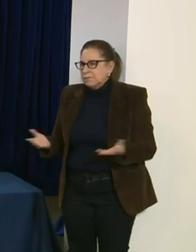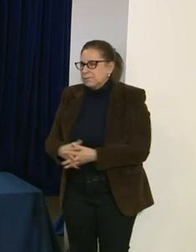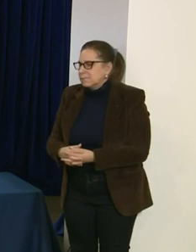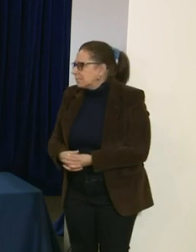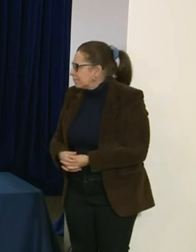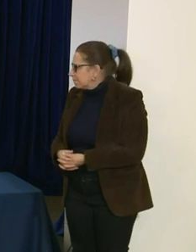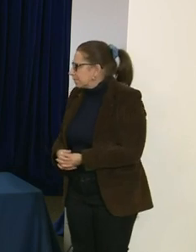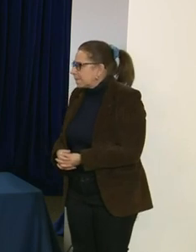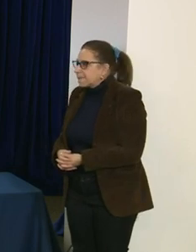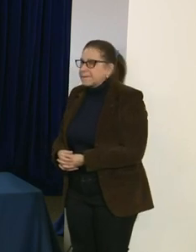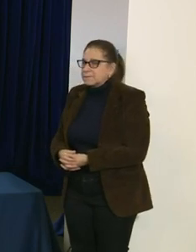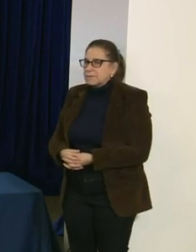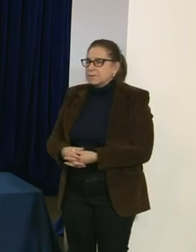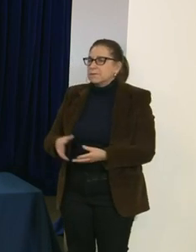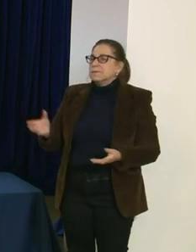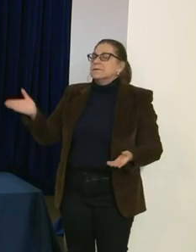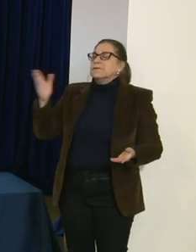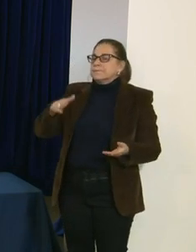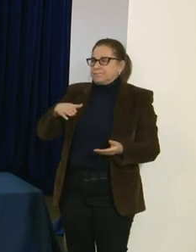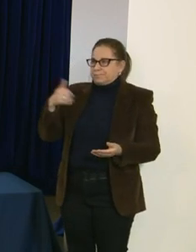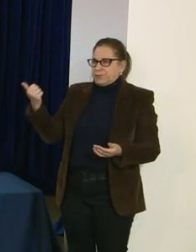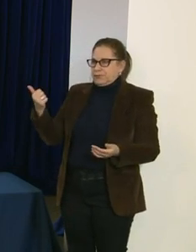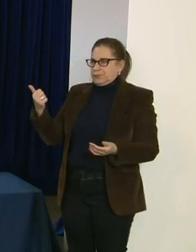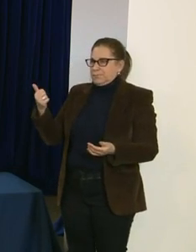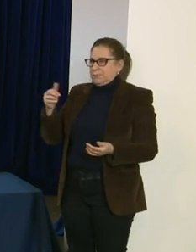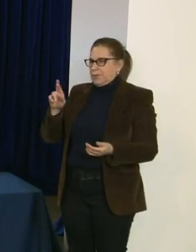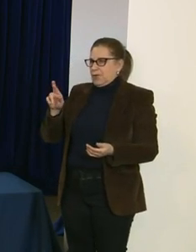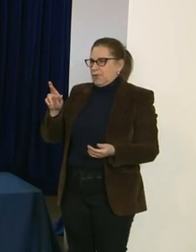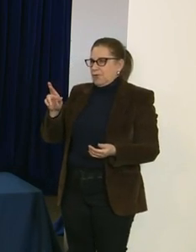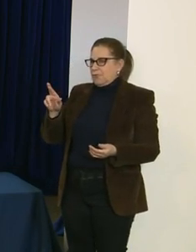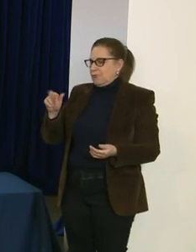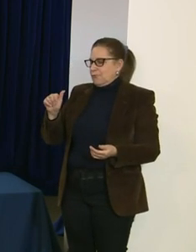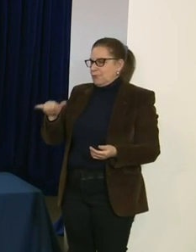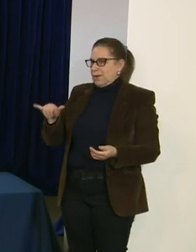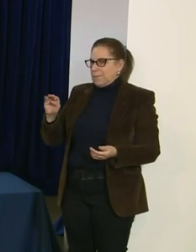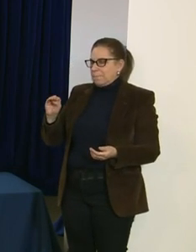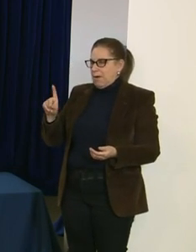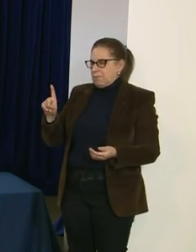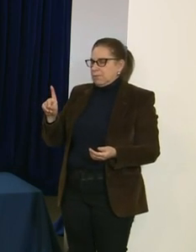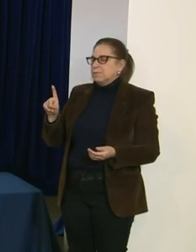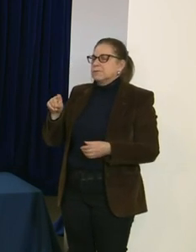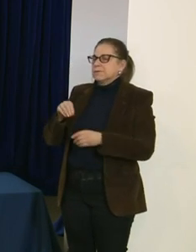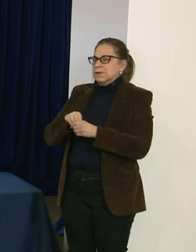to Raymond Blanks in Ward 6. Raymond, you are live.